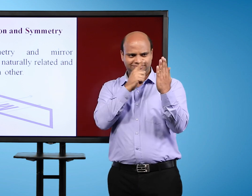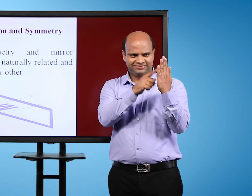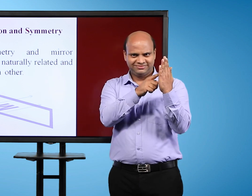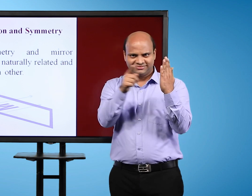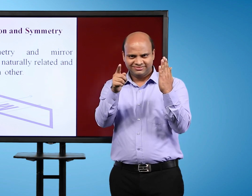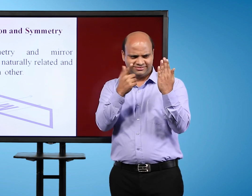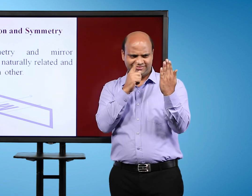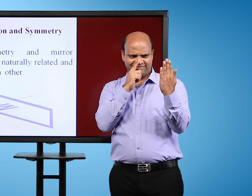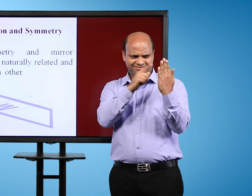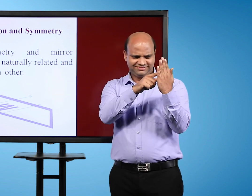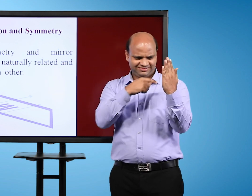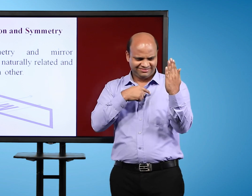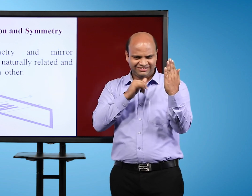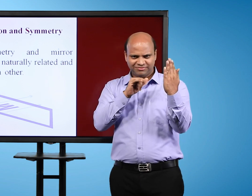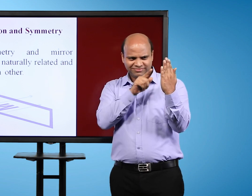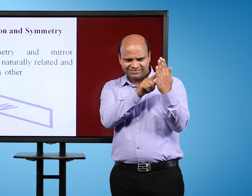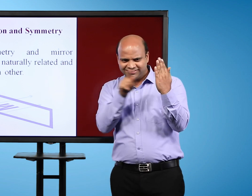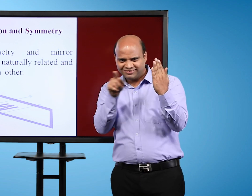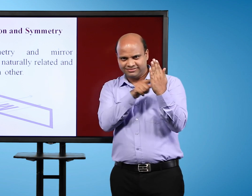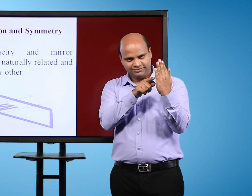Reflection and Symmetry.